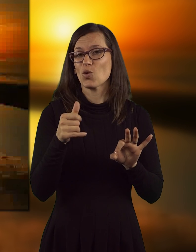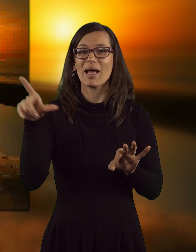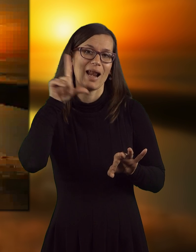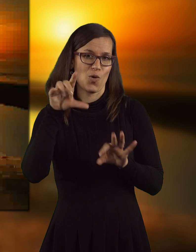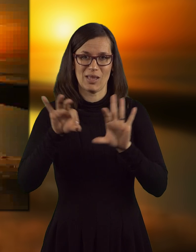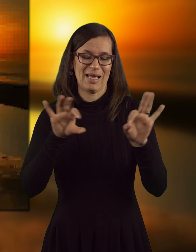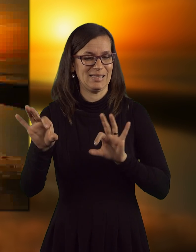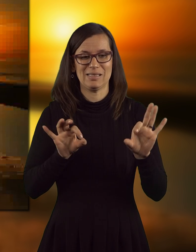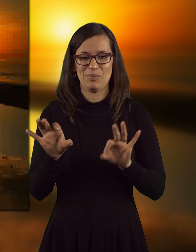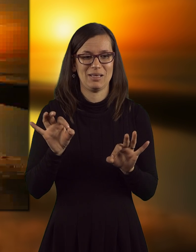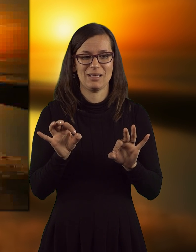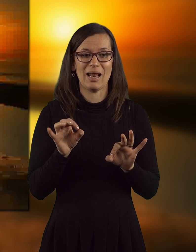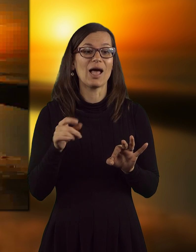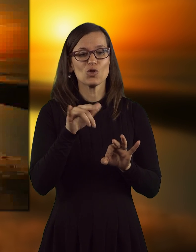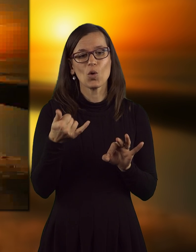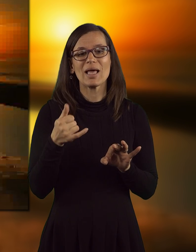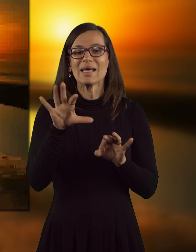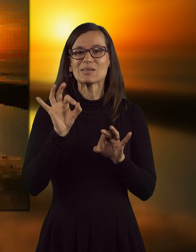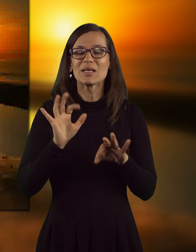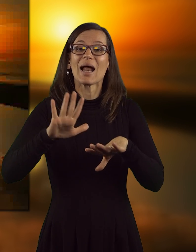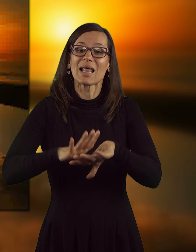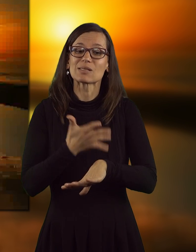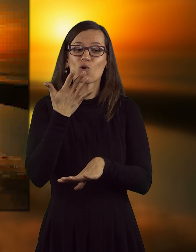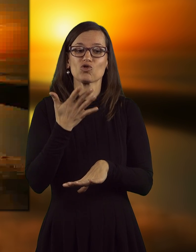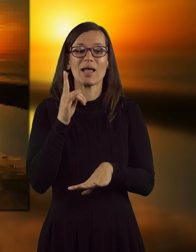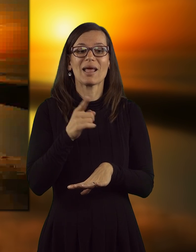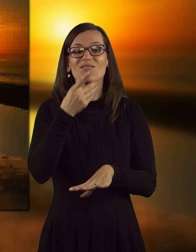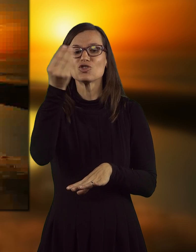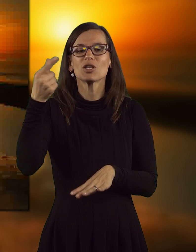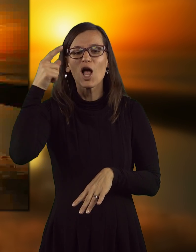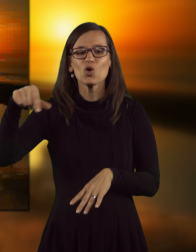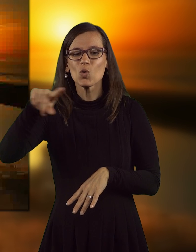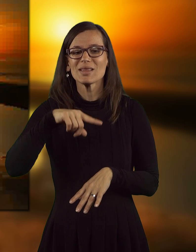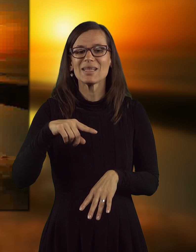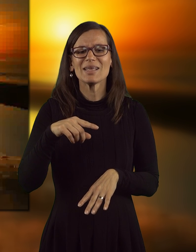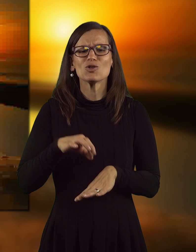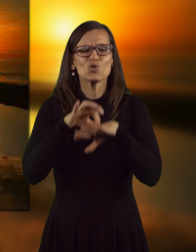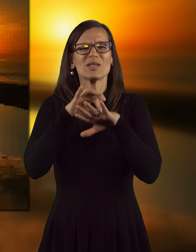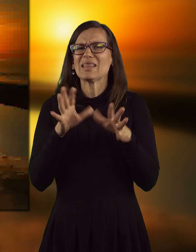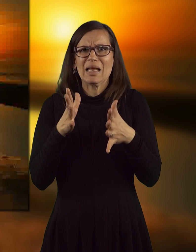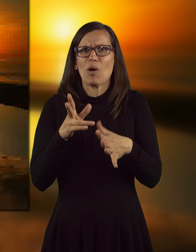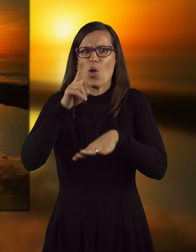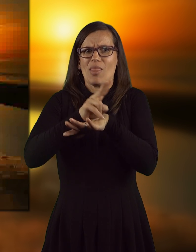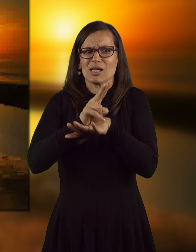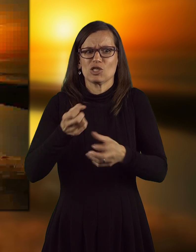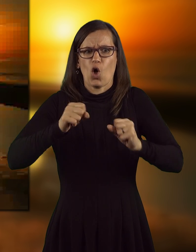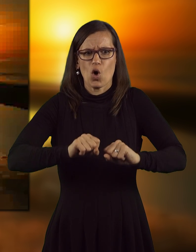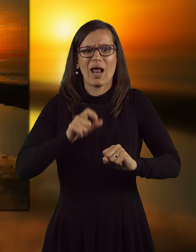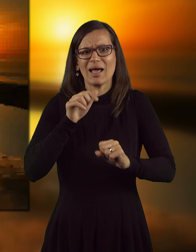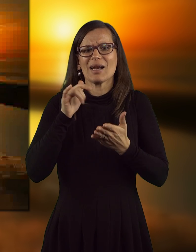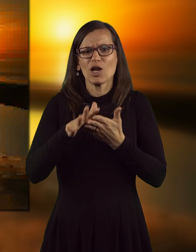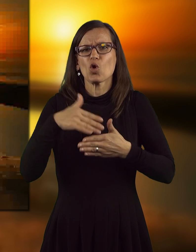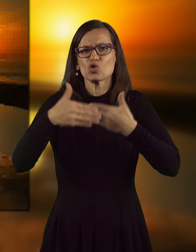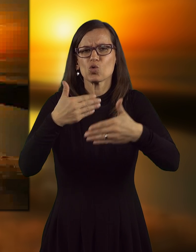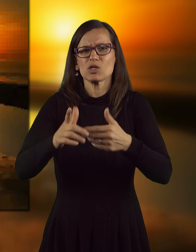choices. That's what it gets right down to. It's the choices of your mood. And most people feel out of control because